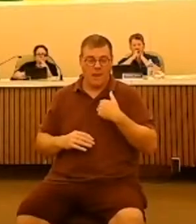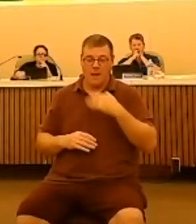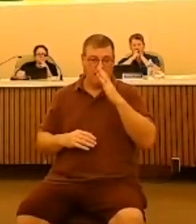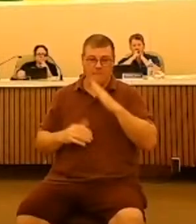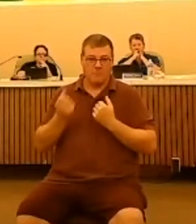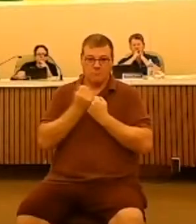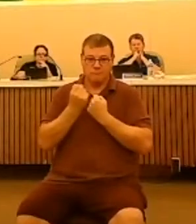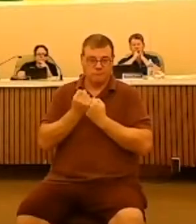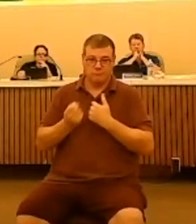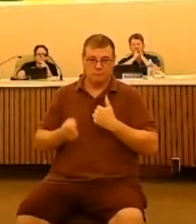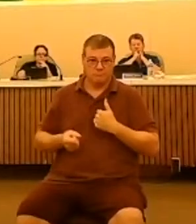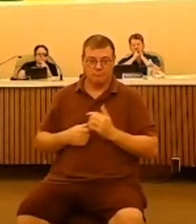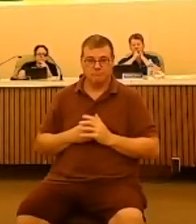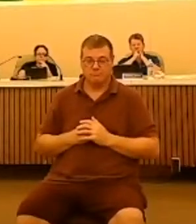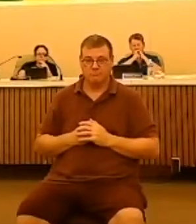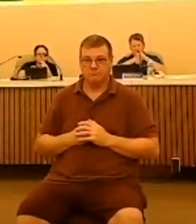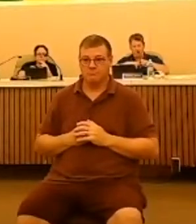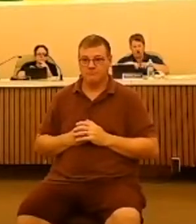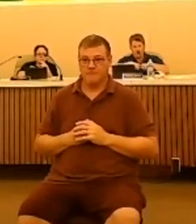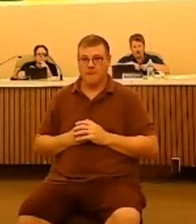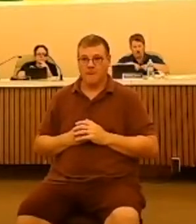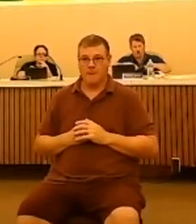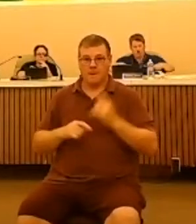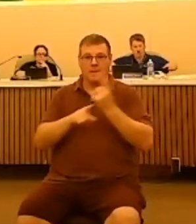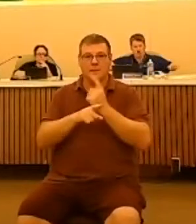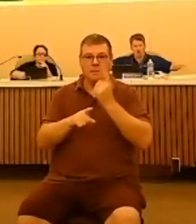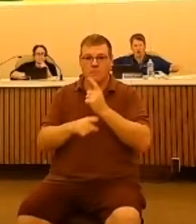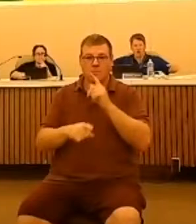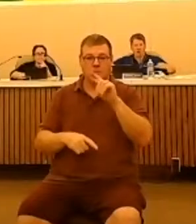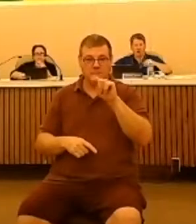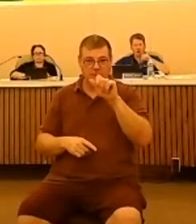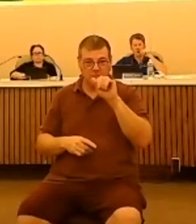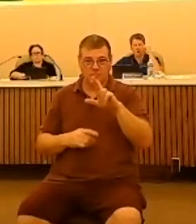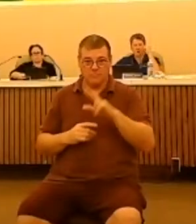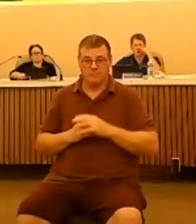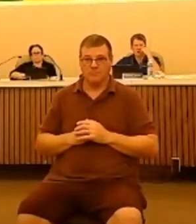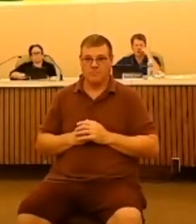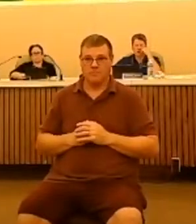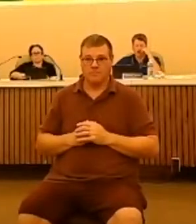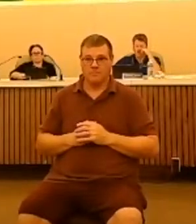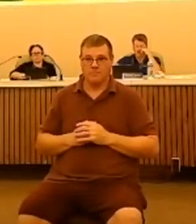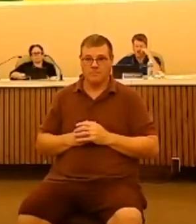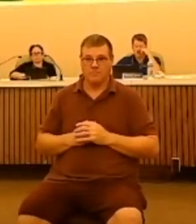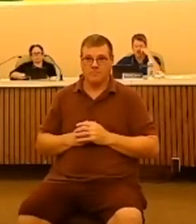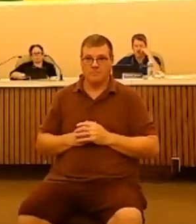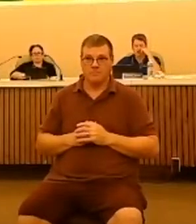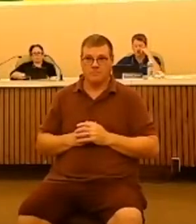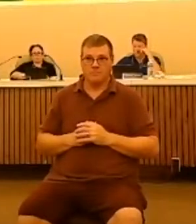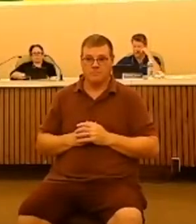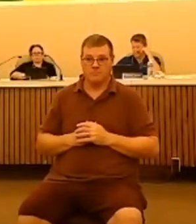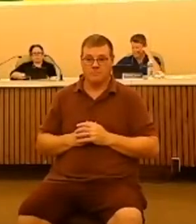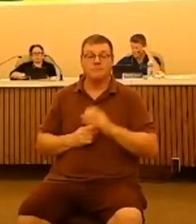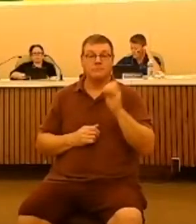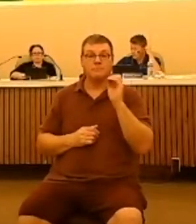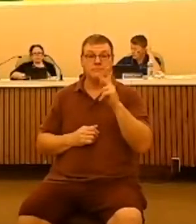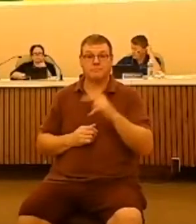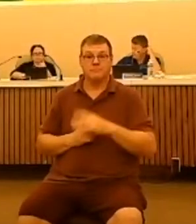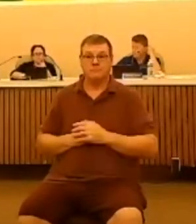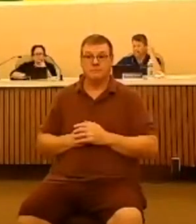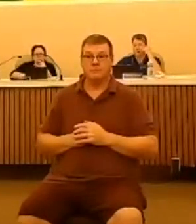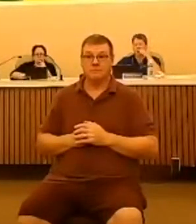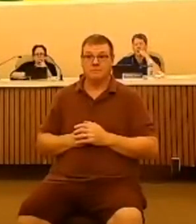fan of the, you know, the typical asphalt ones you see painted yellow. Right. So, okay.